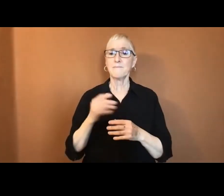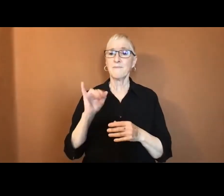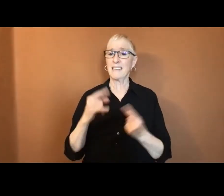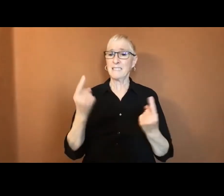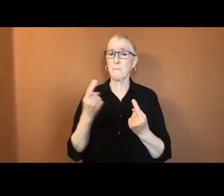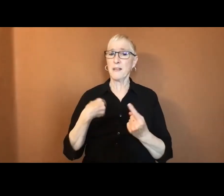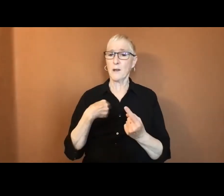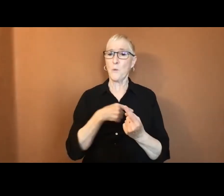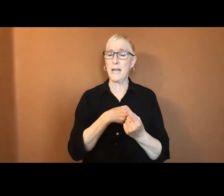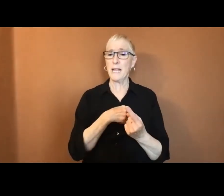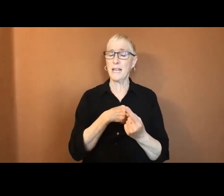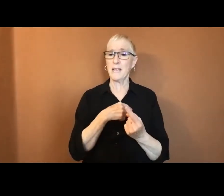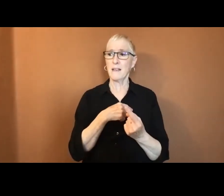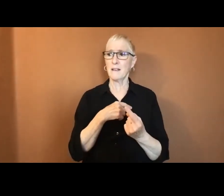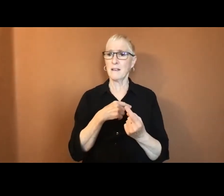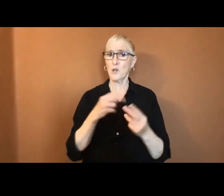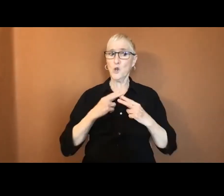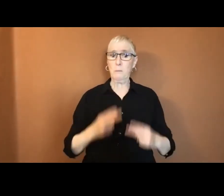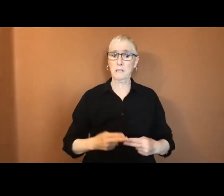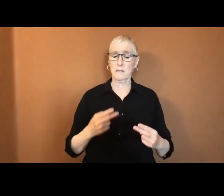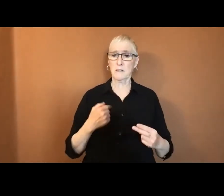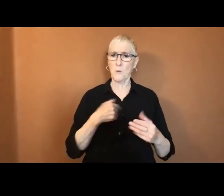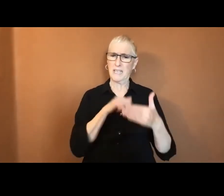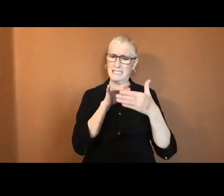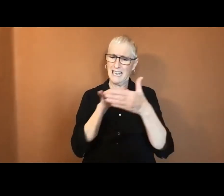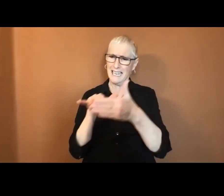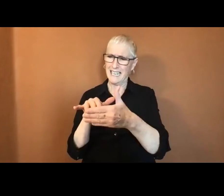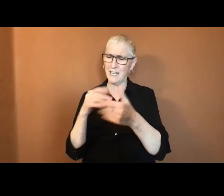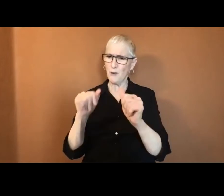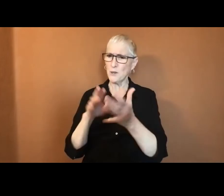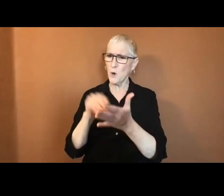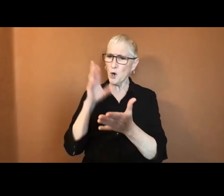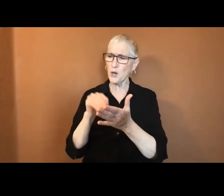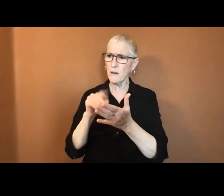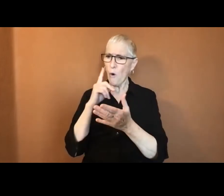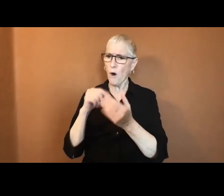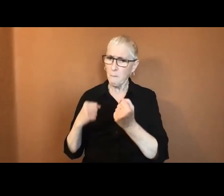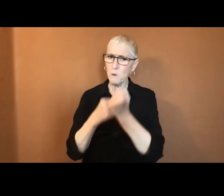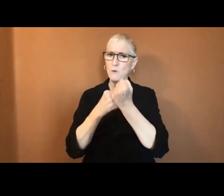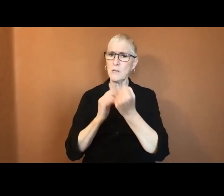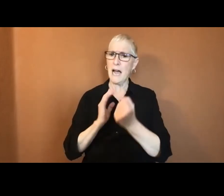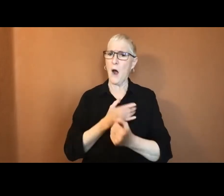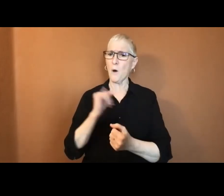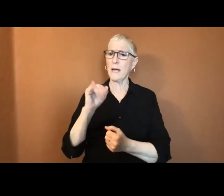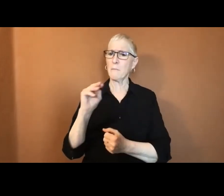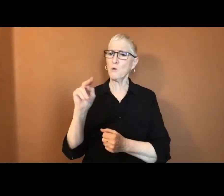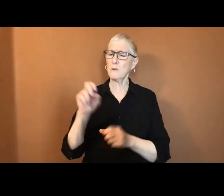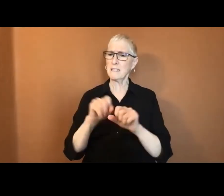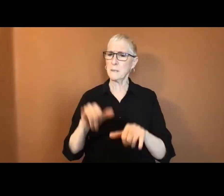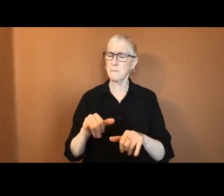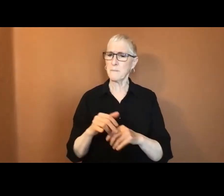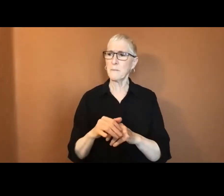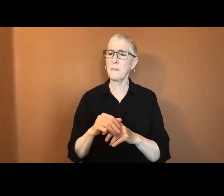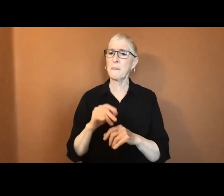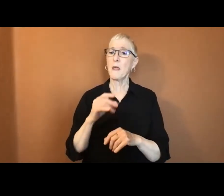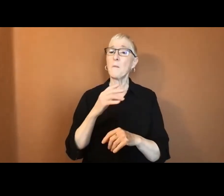that we as humans are studying and are trying to learn from to boost our own immune defenses. But what it